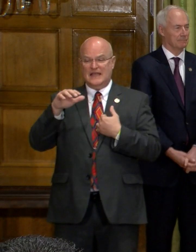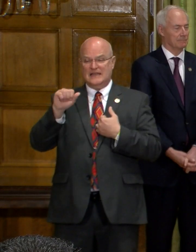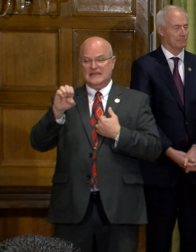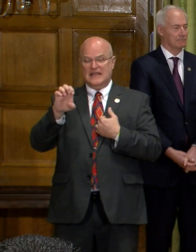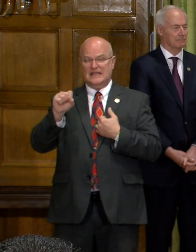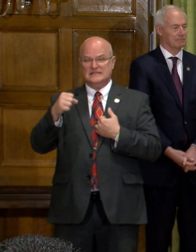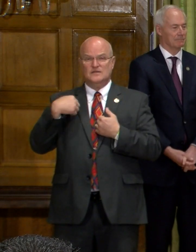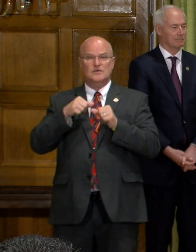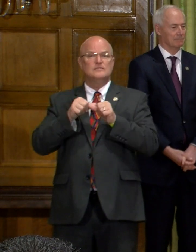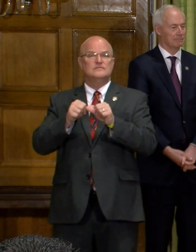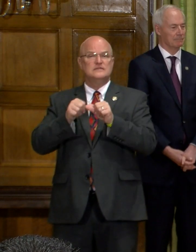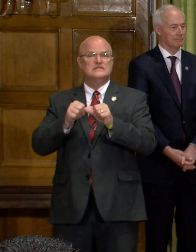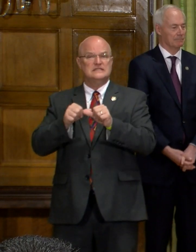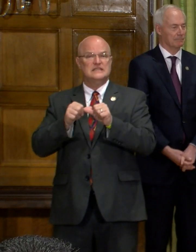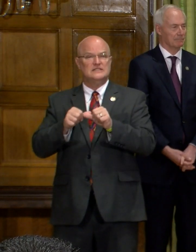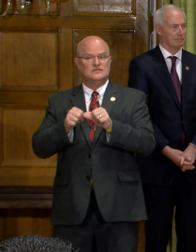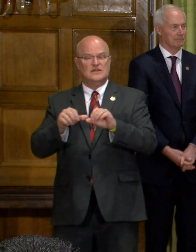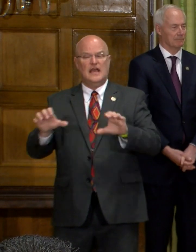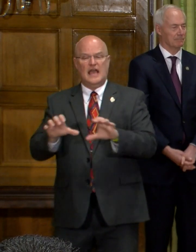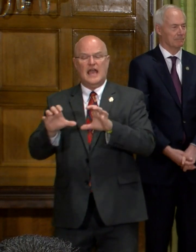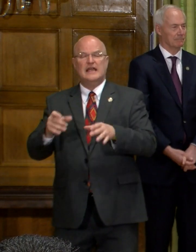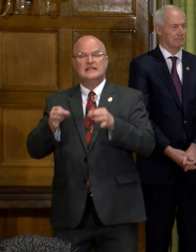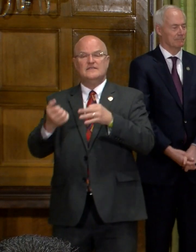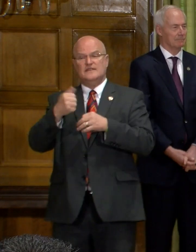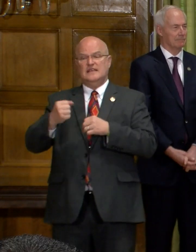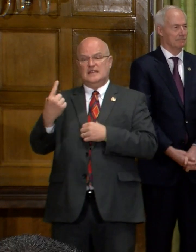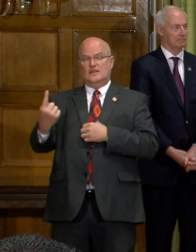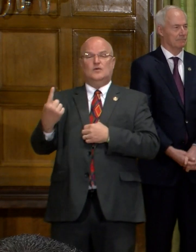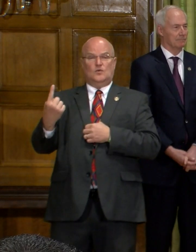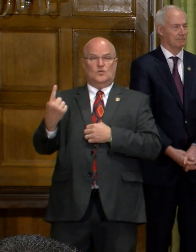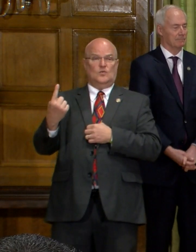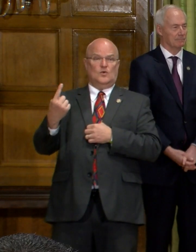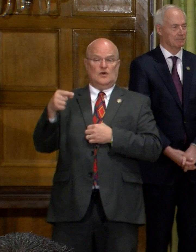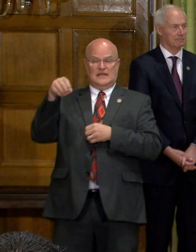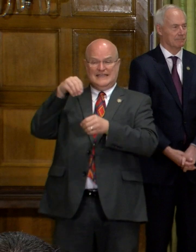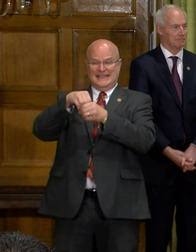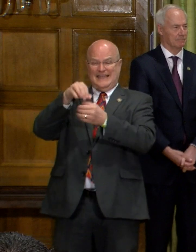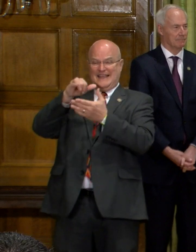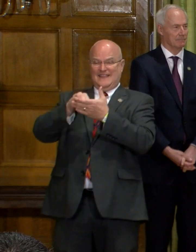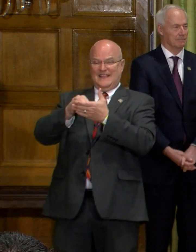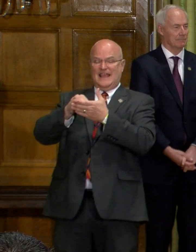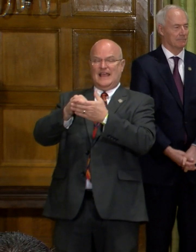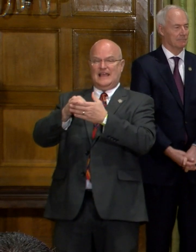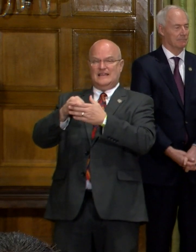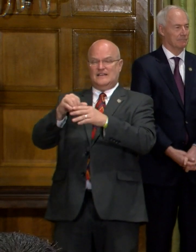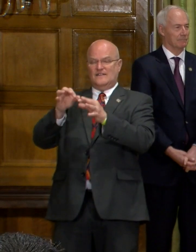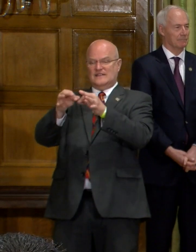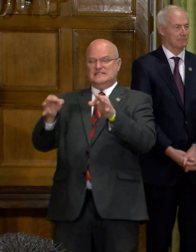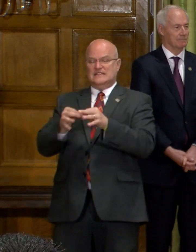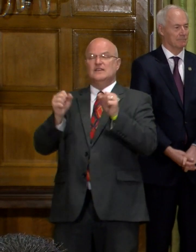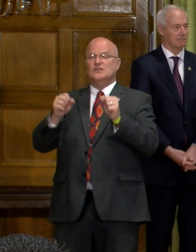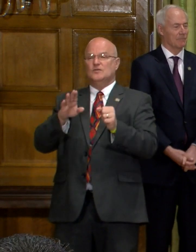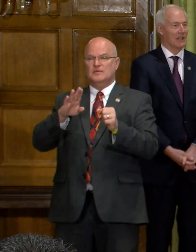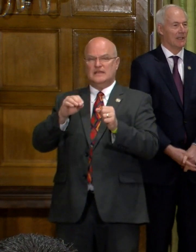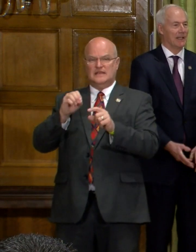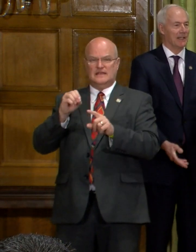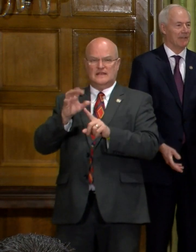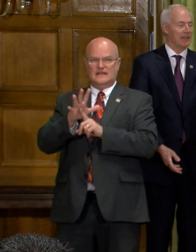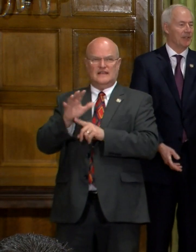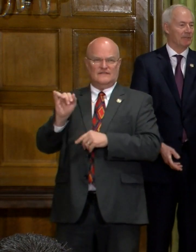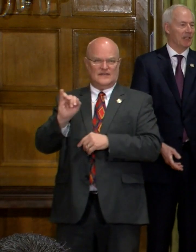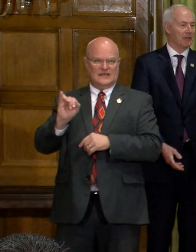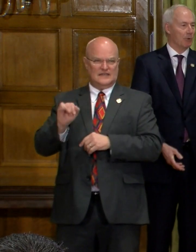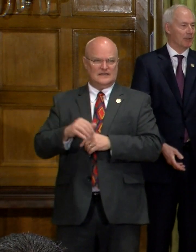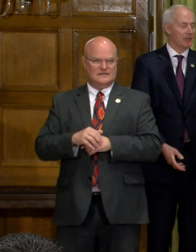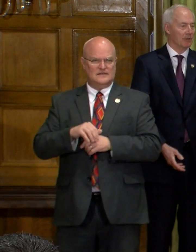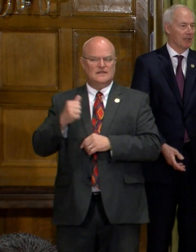we're going to continue to act as if anyone in that facility potentially could be infected. And